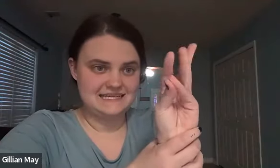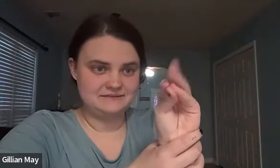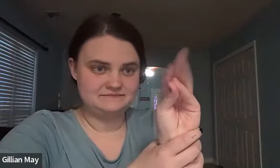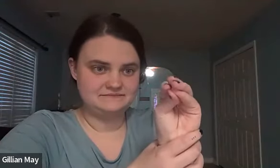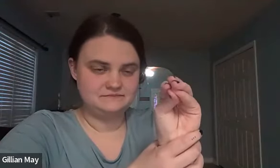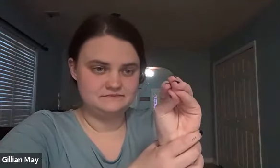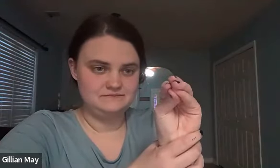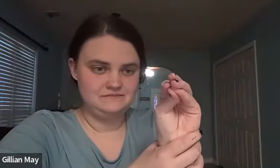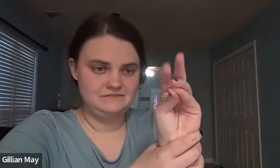60,